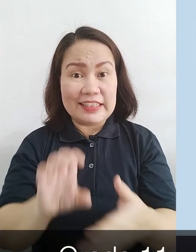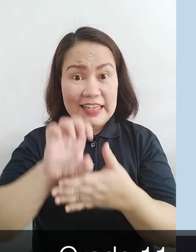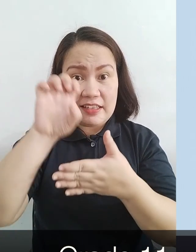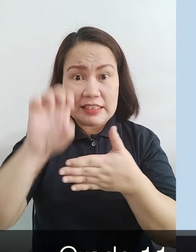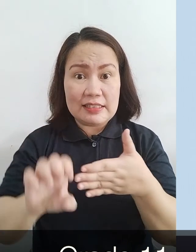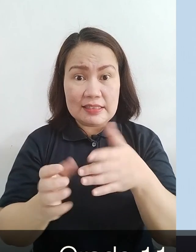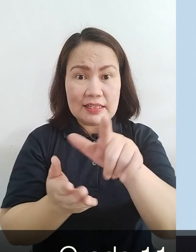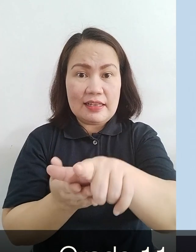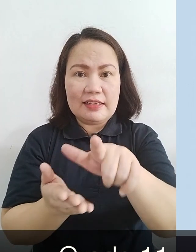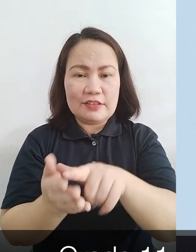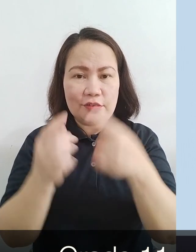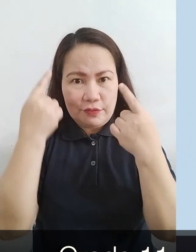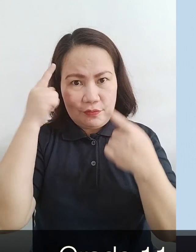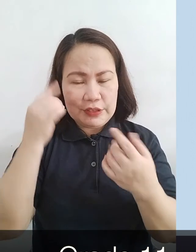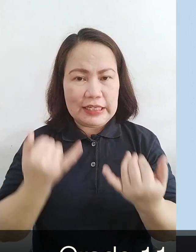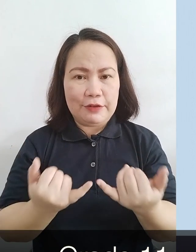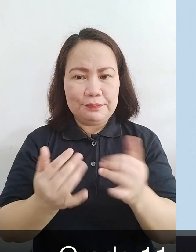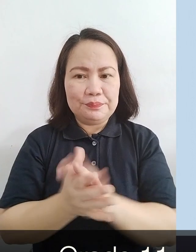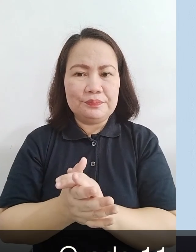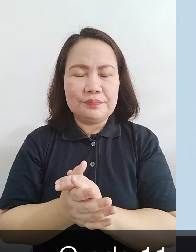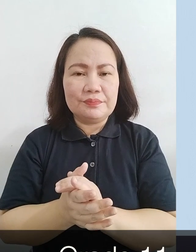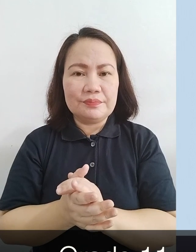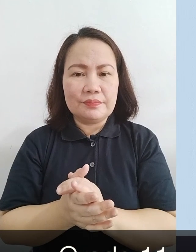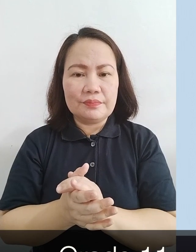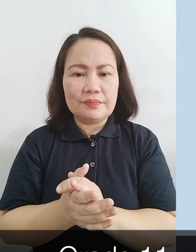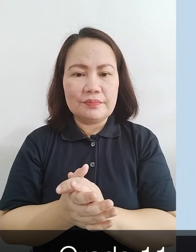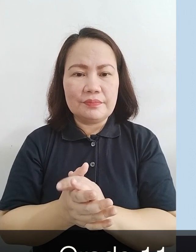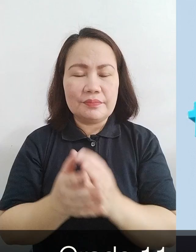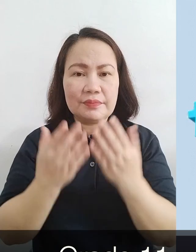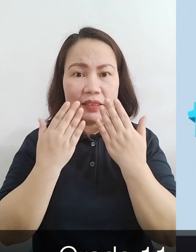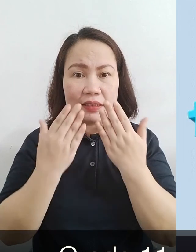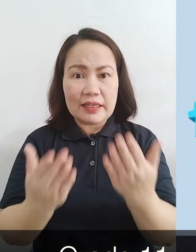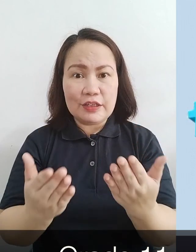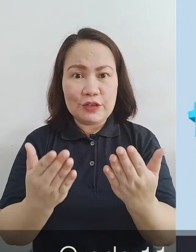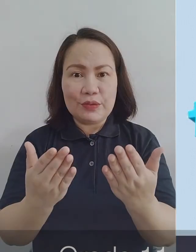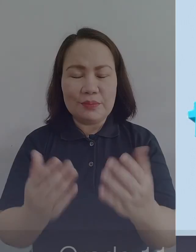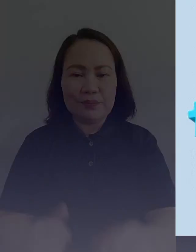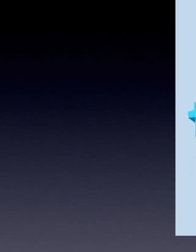okay, thank you.